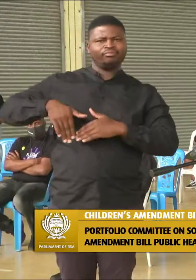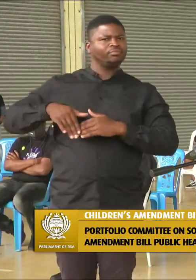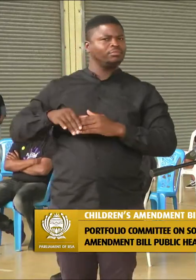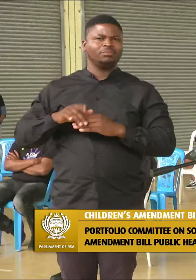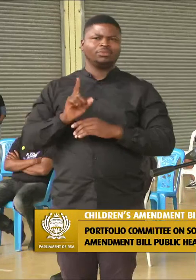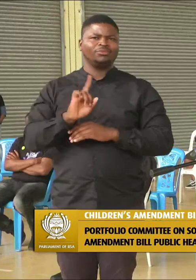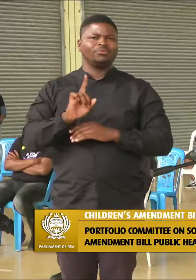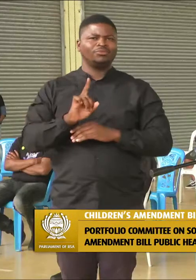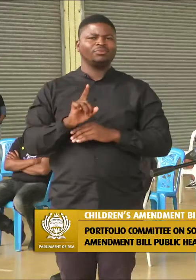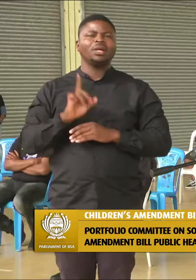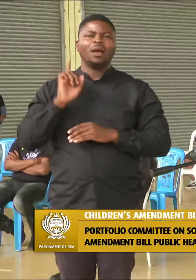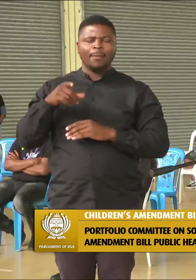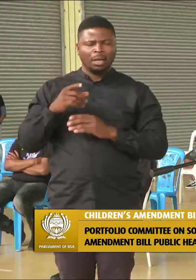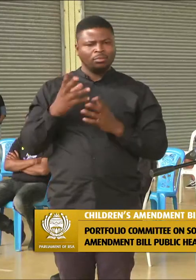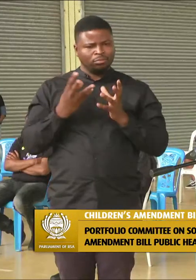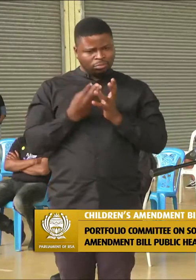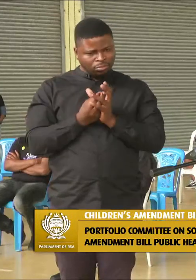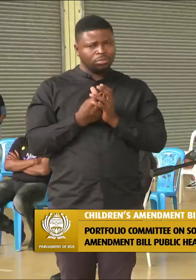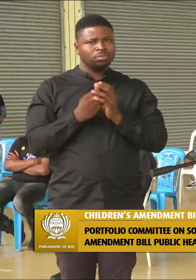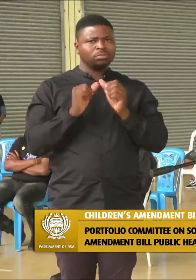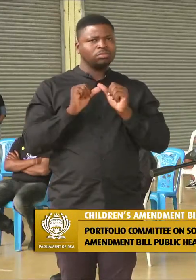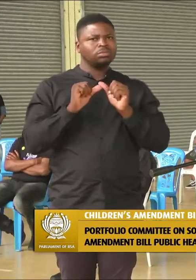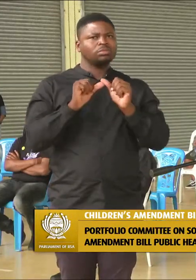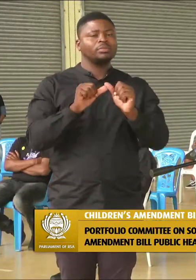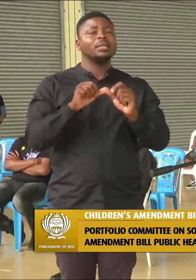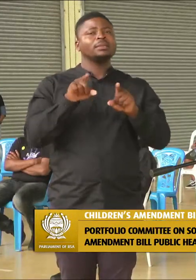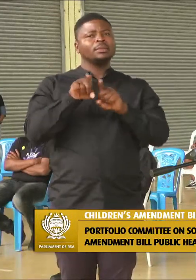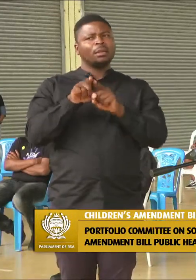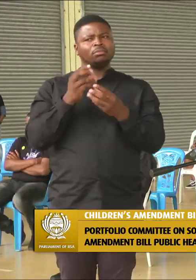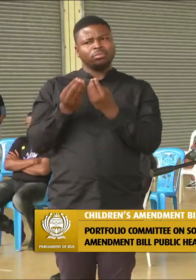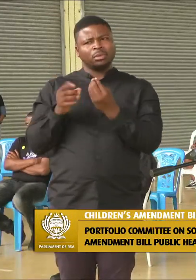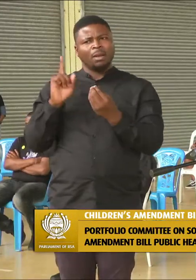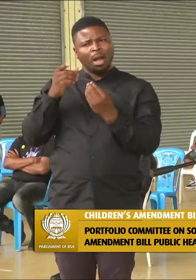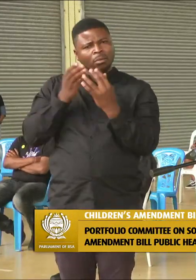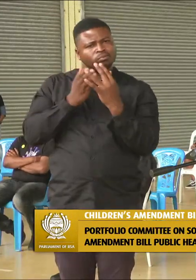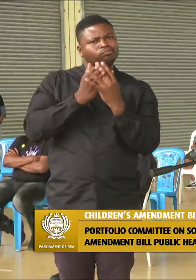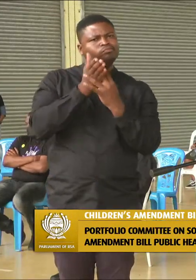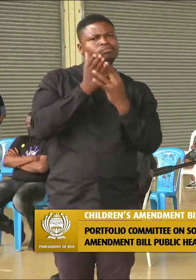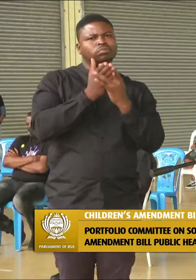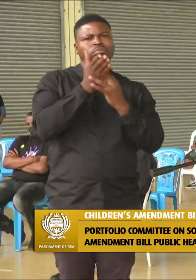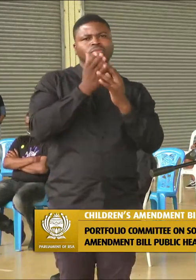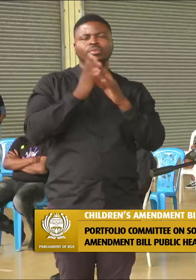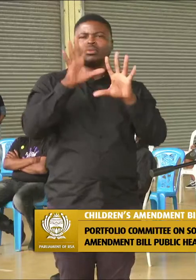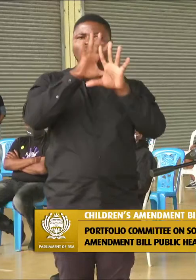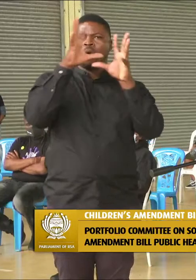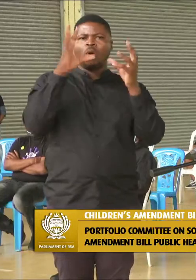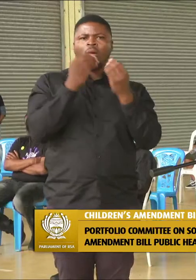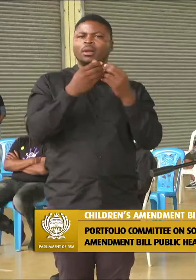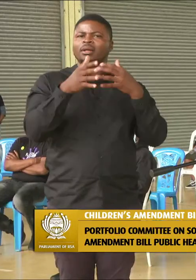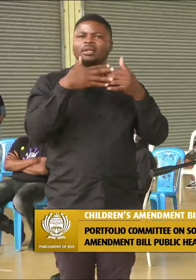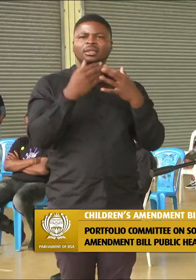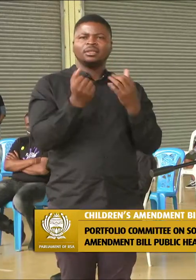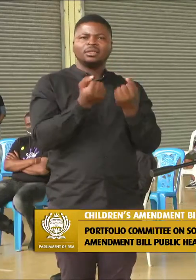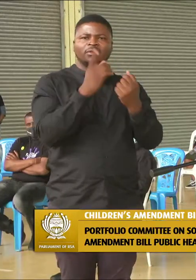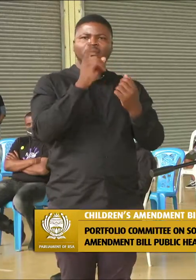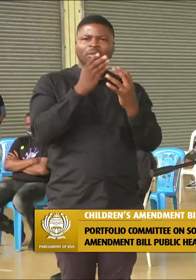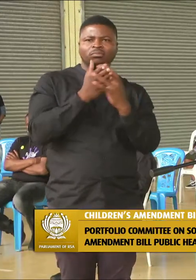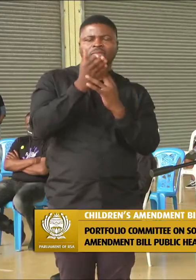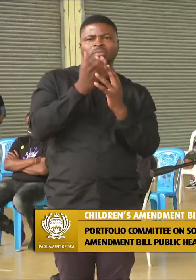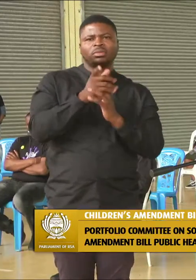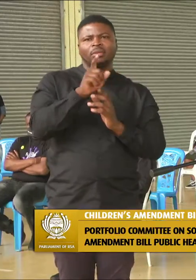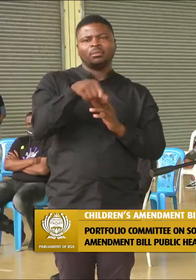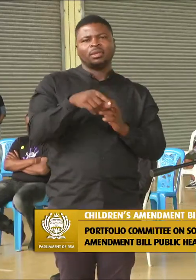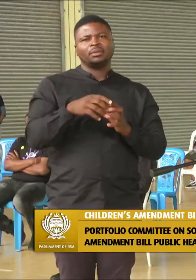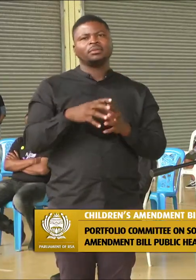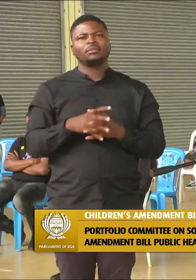access ECD services in the country. Okushiwo uhulumeni kucacile ukuthi akho ngane okufanele isale ngemuva, zonke